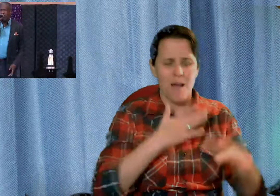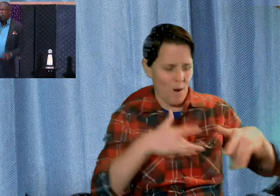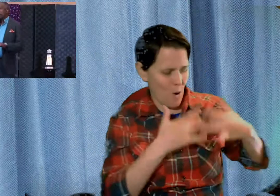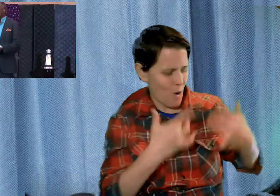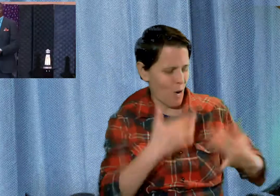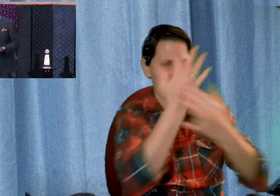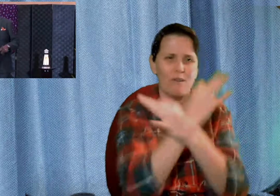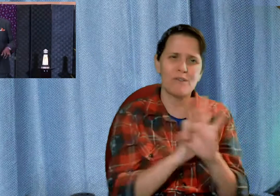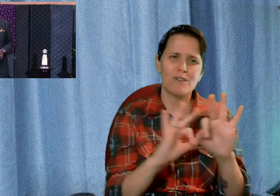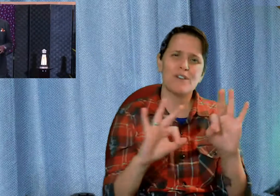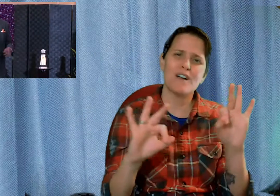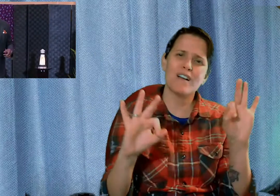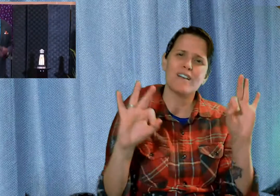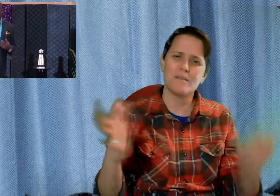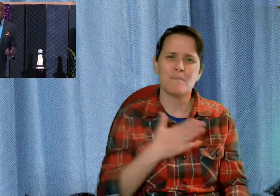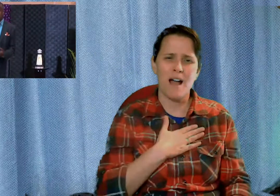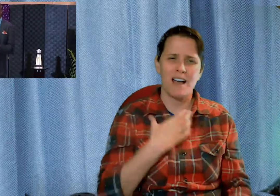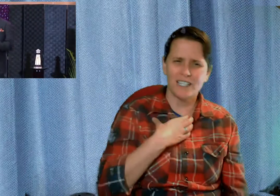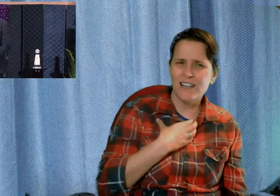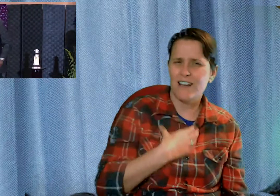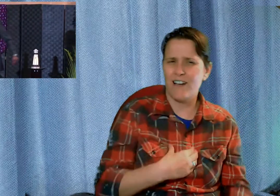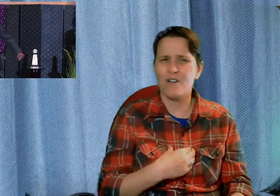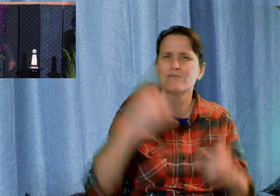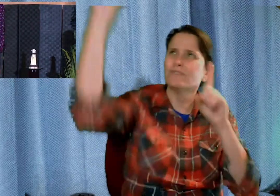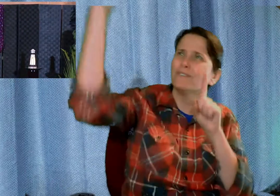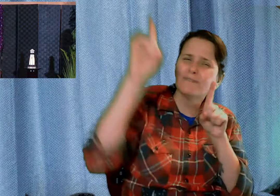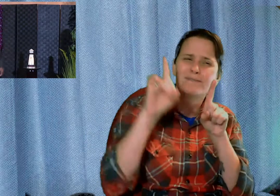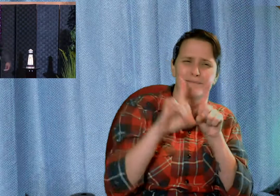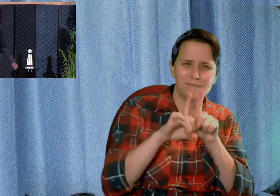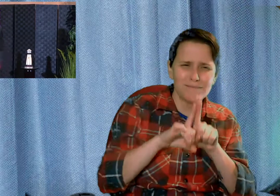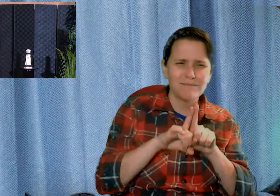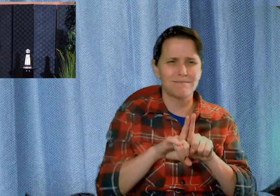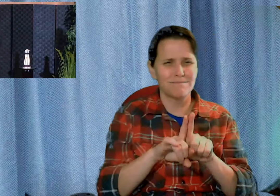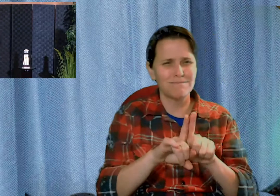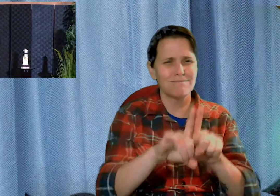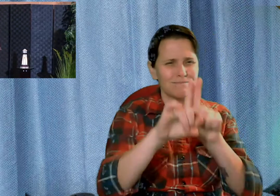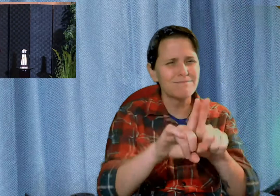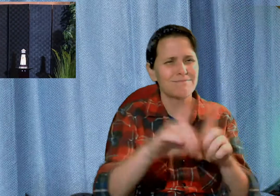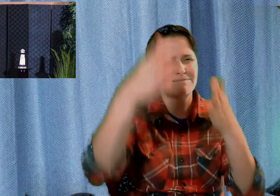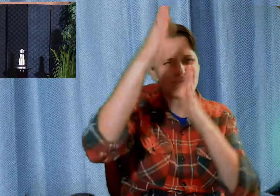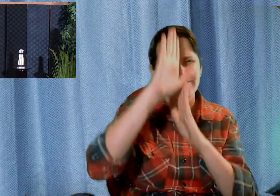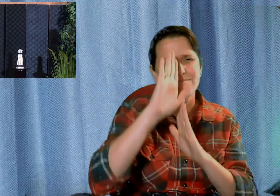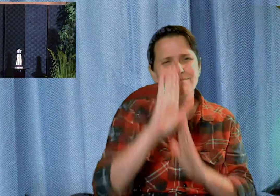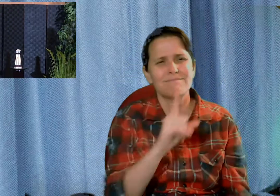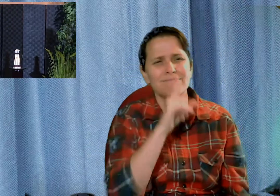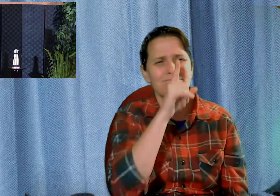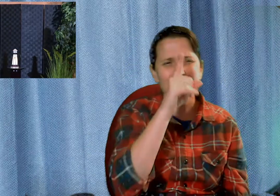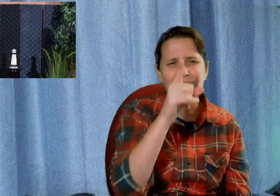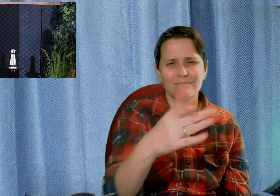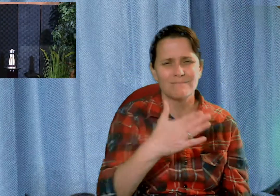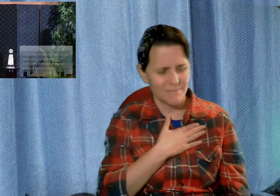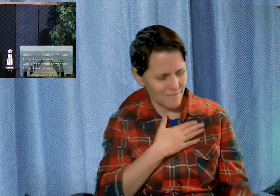free. My desire is to have you with me. God is